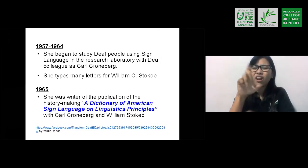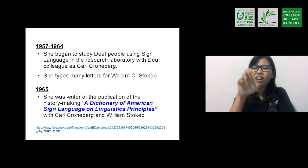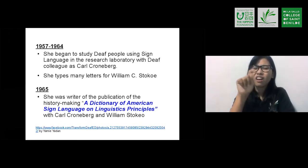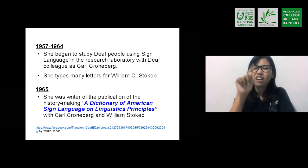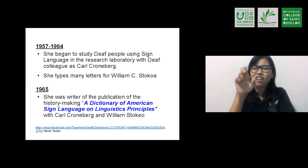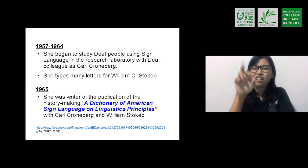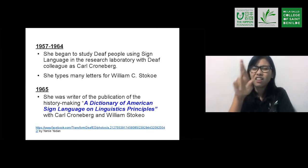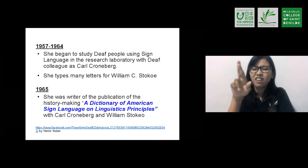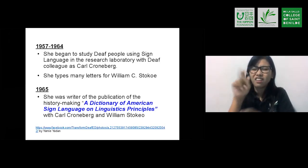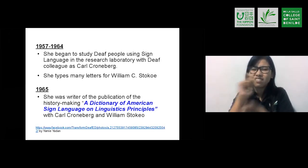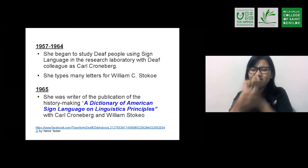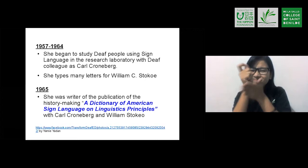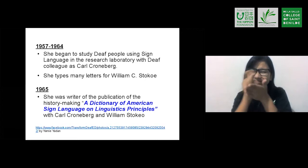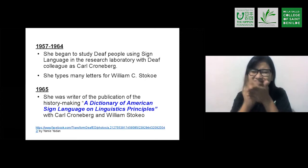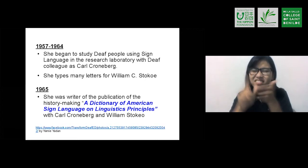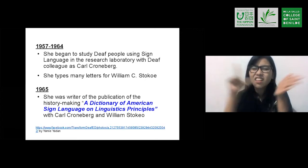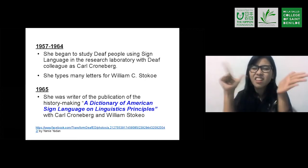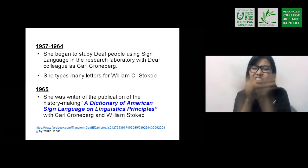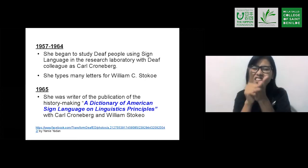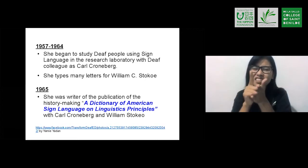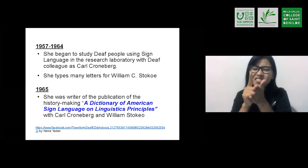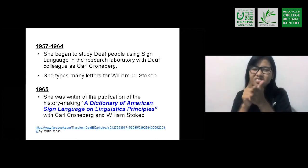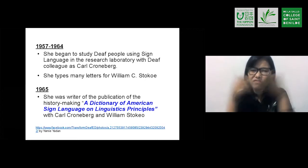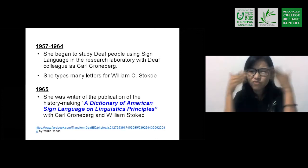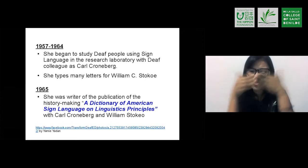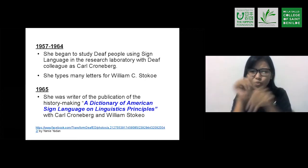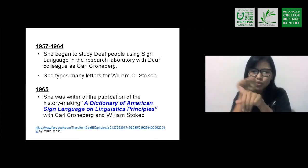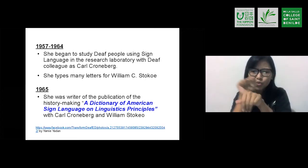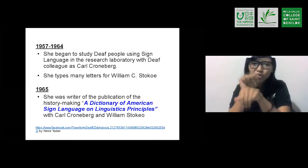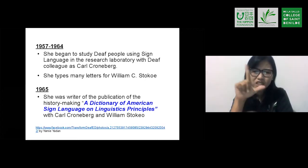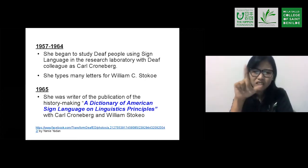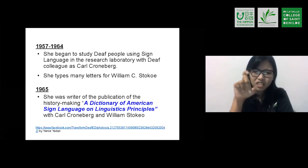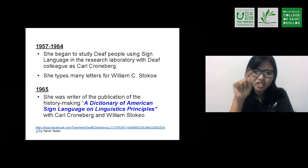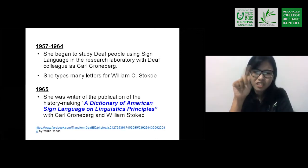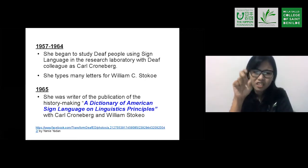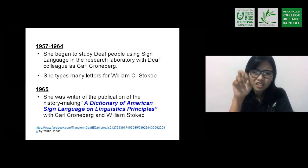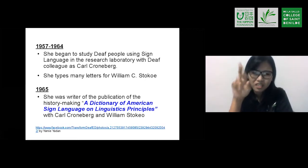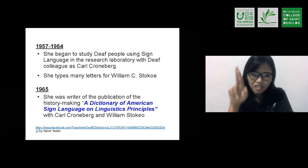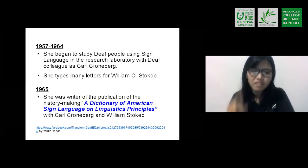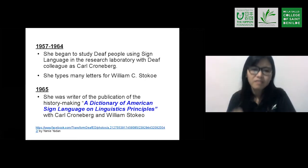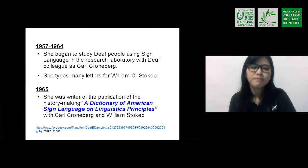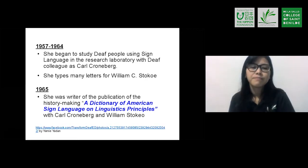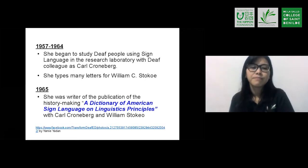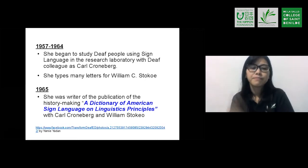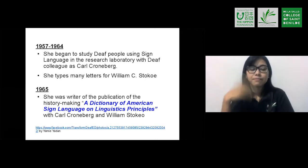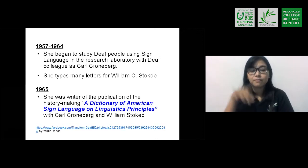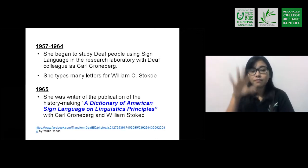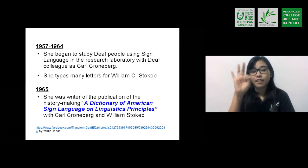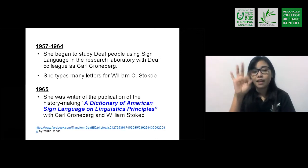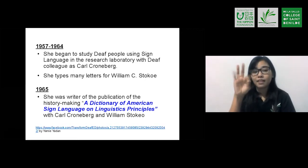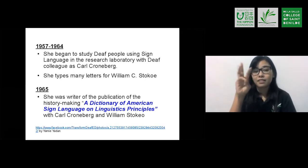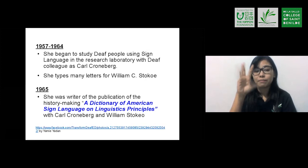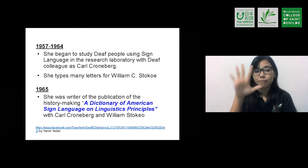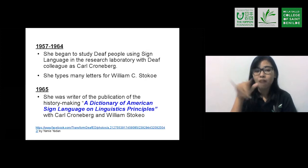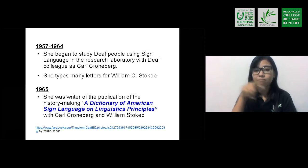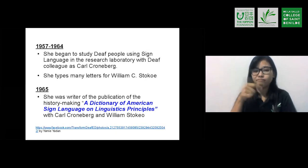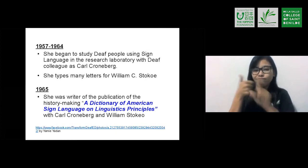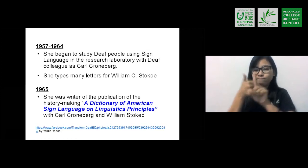They focused on the various letters and they worked